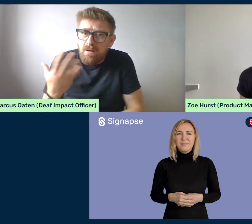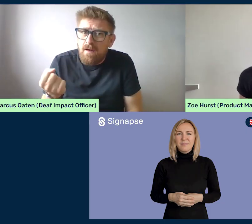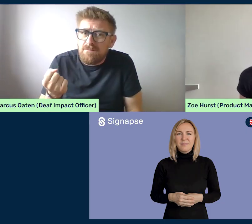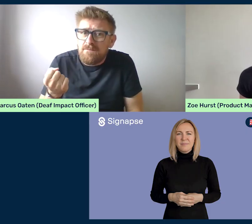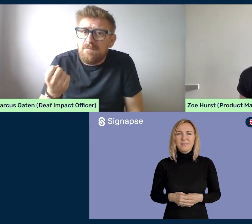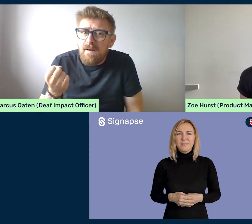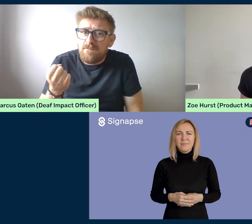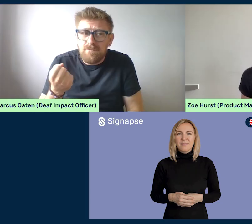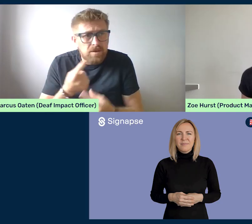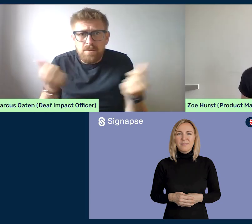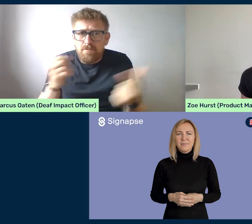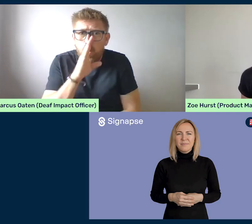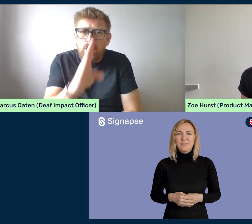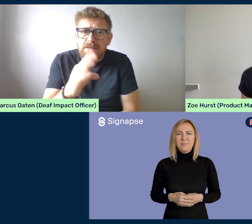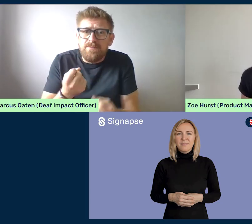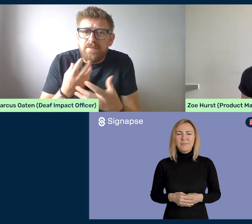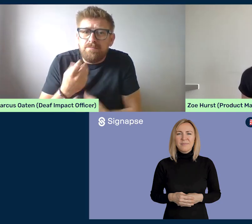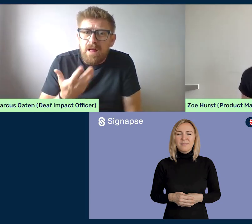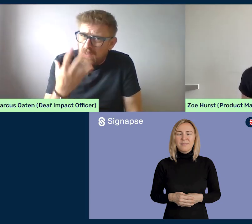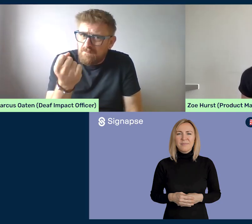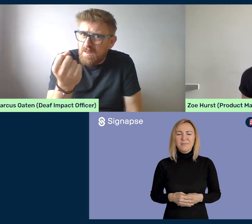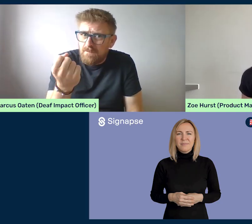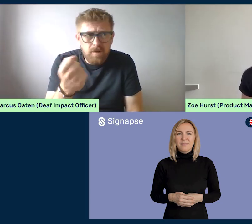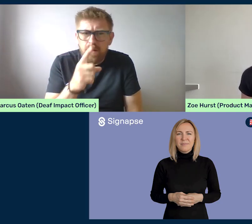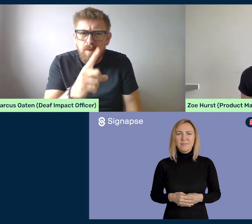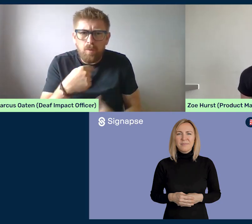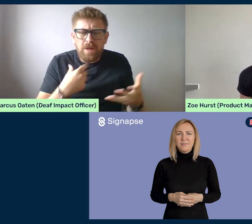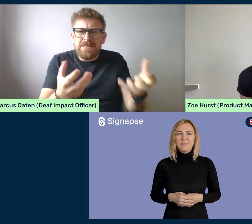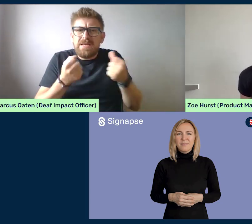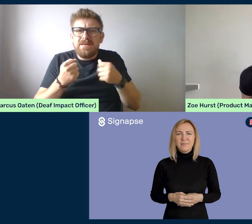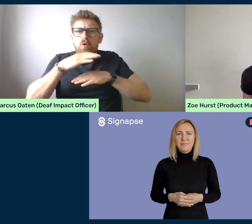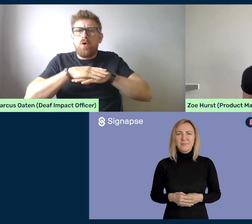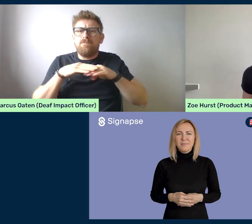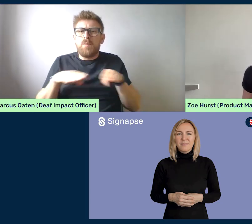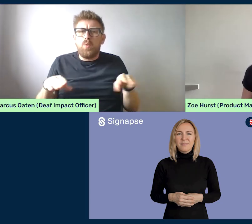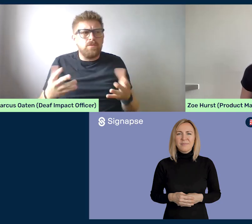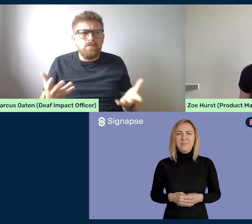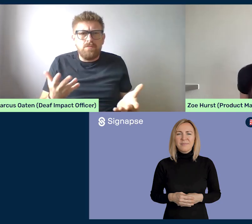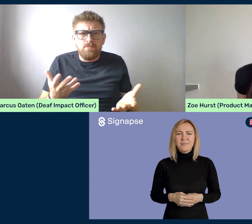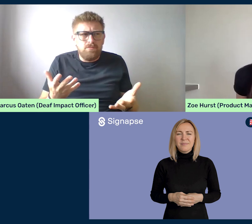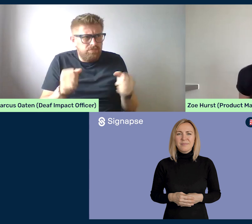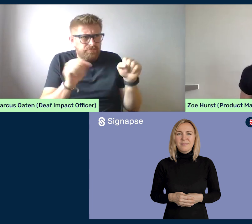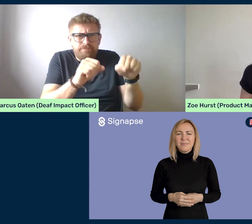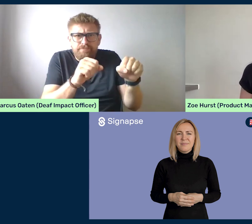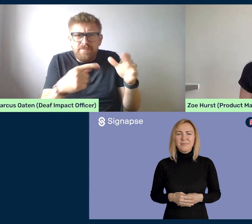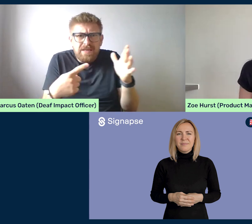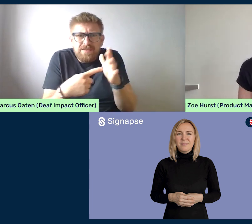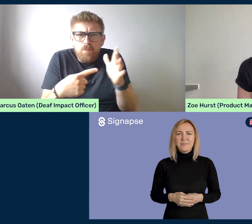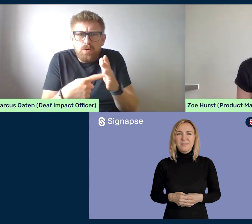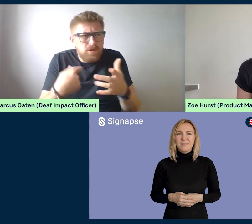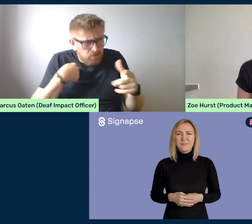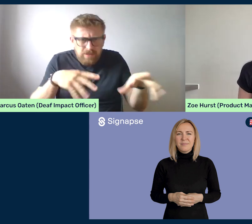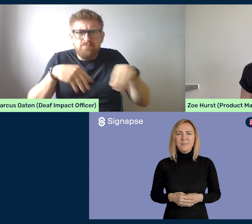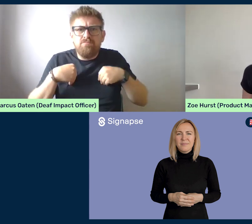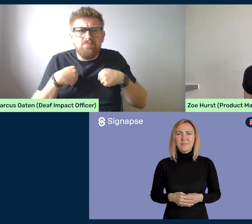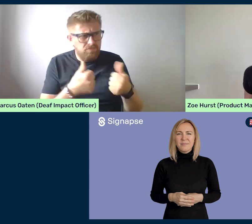they some people are brutal. They yeah. are completely honest with their feedback, and that's great. Um, but we